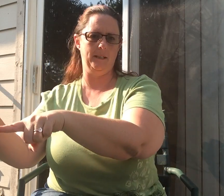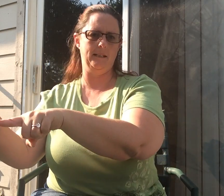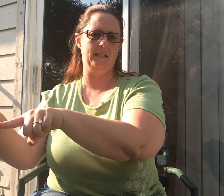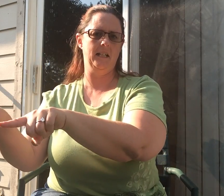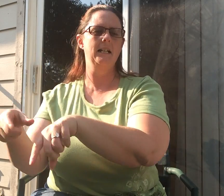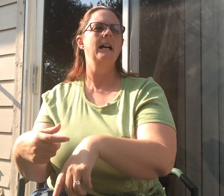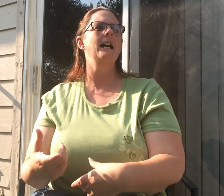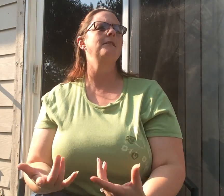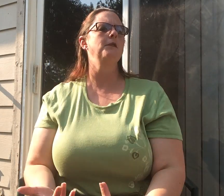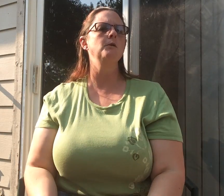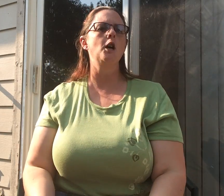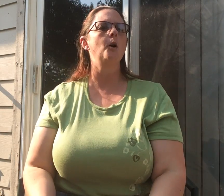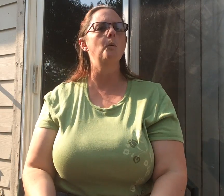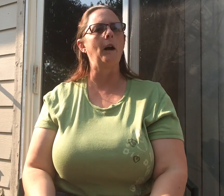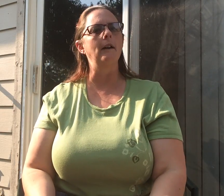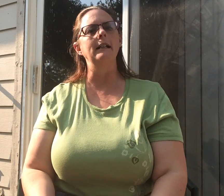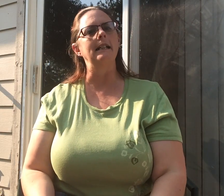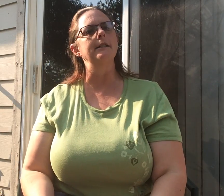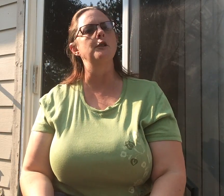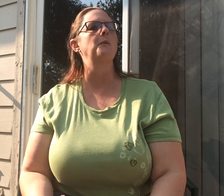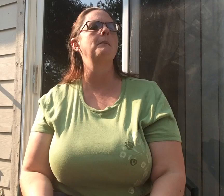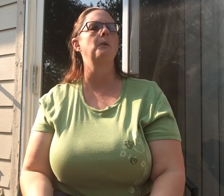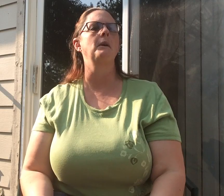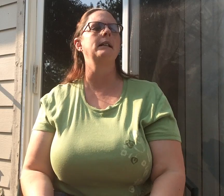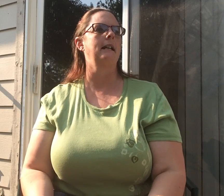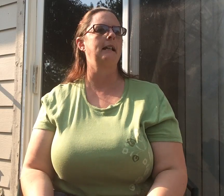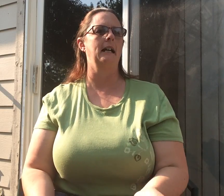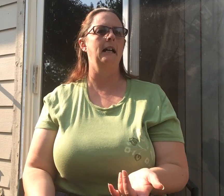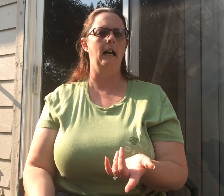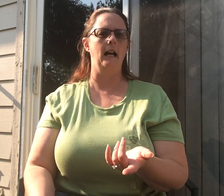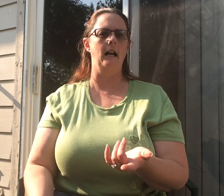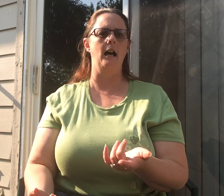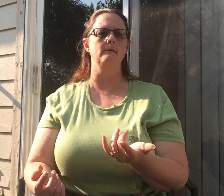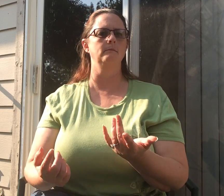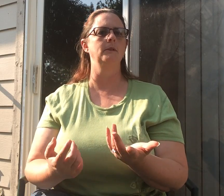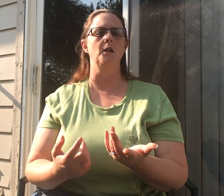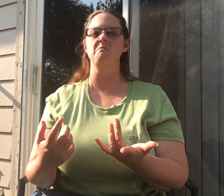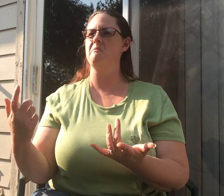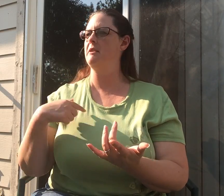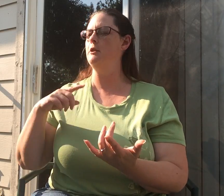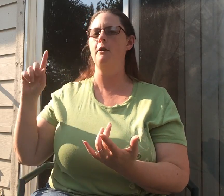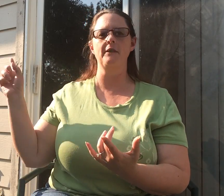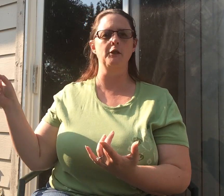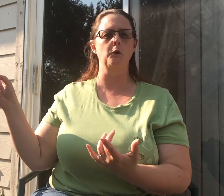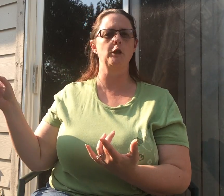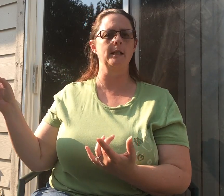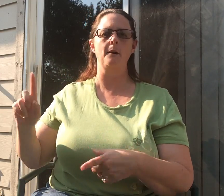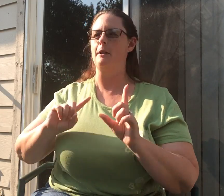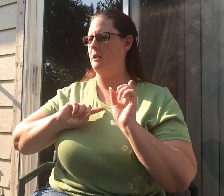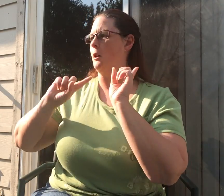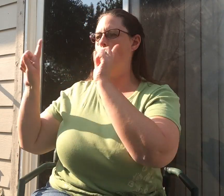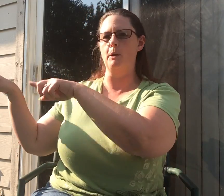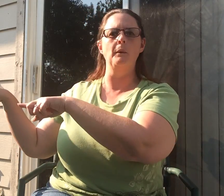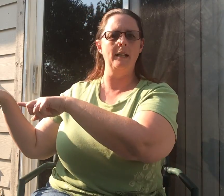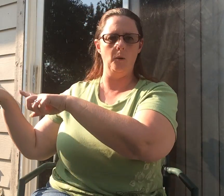someplace. And if you know where it is, you can point like, you know if the church is that way, you can go, I'm going that